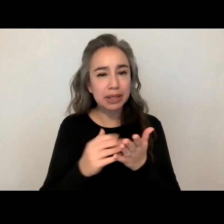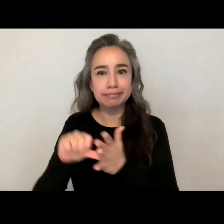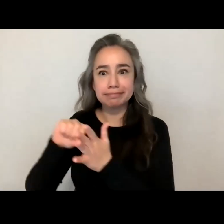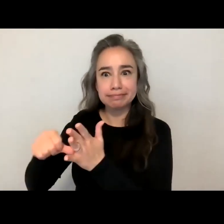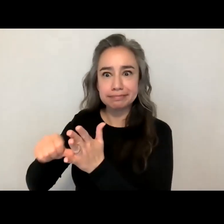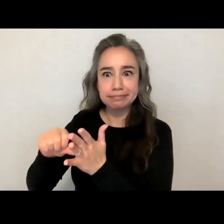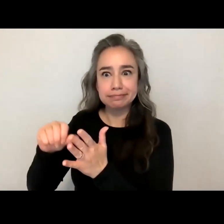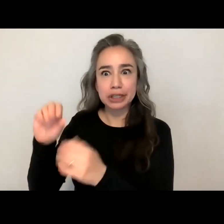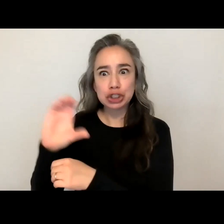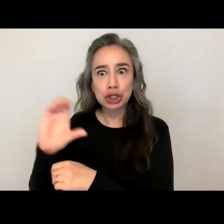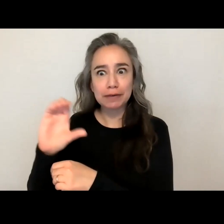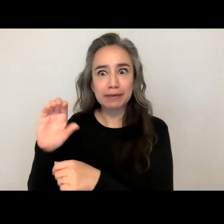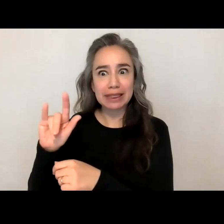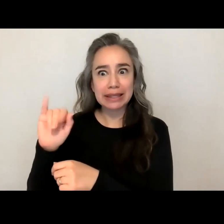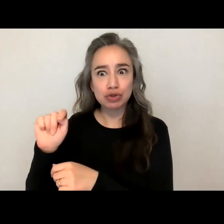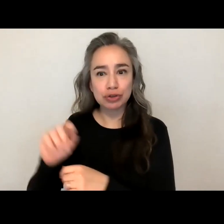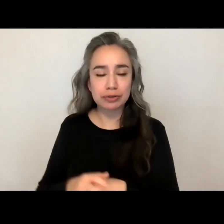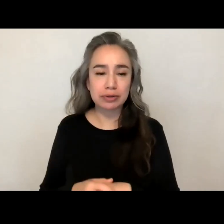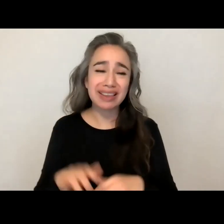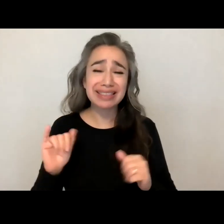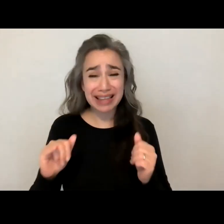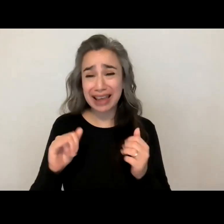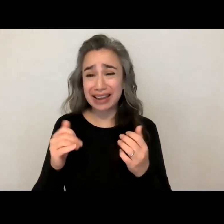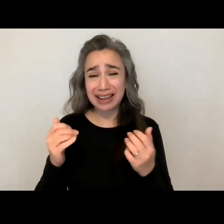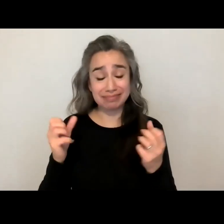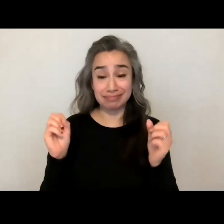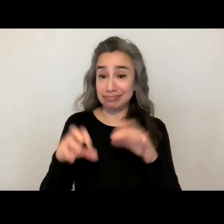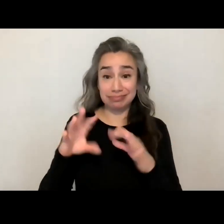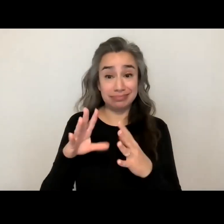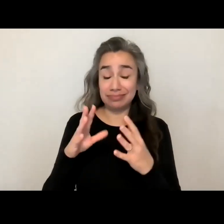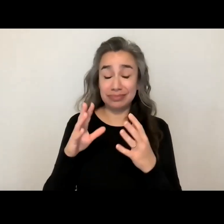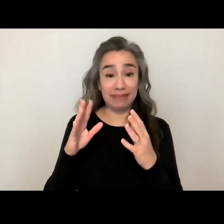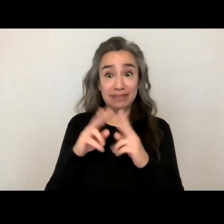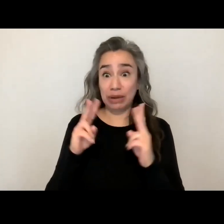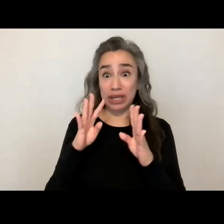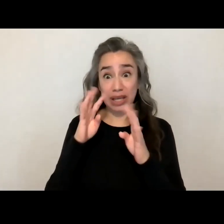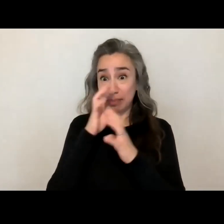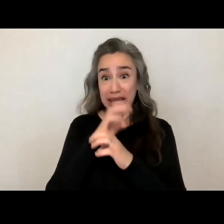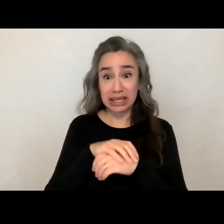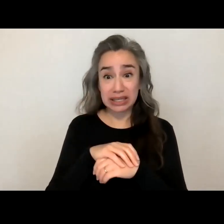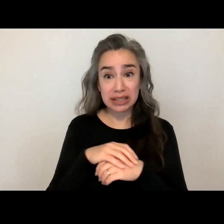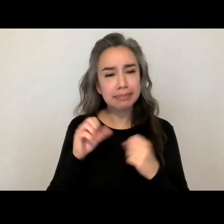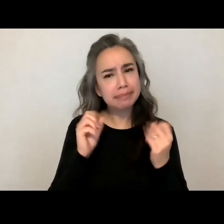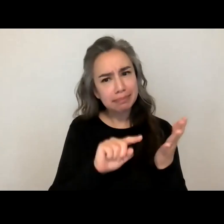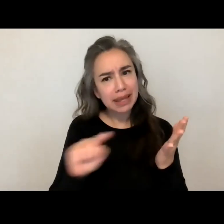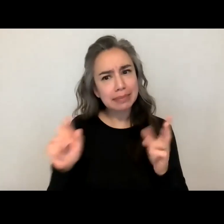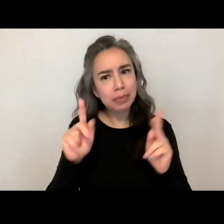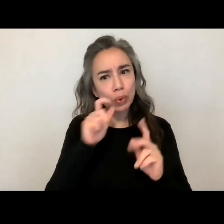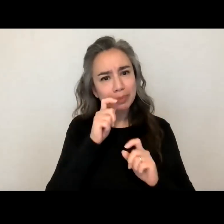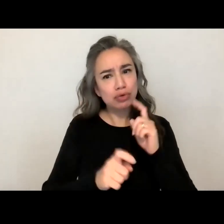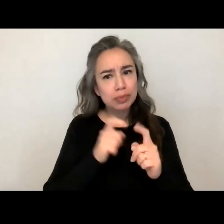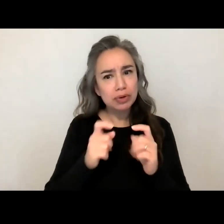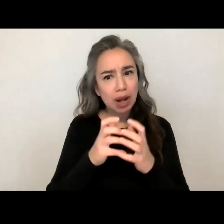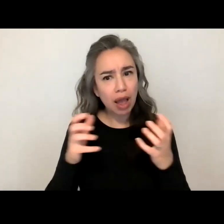that maybe complicates the picture because you've got a lot of people who could be contributing so much to the field, but the gatekeeping